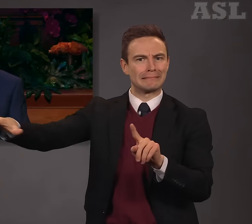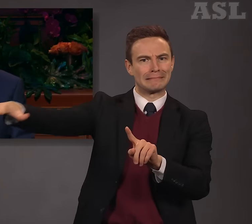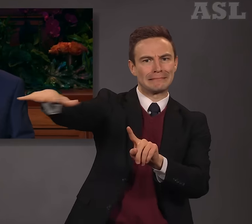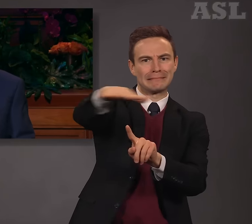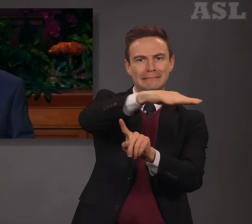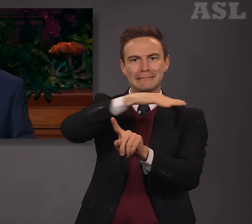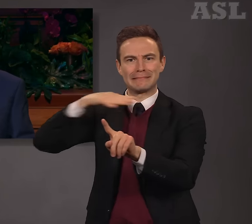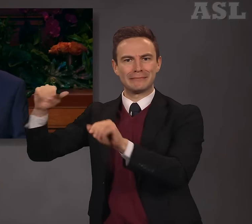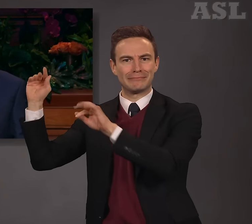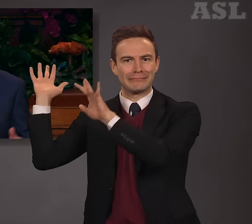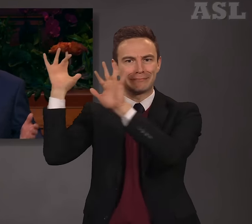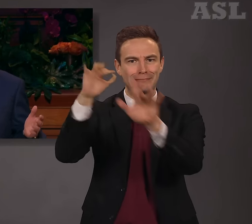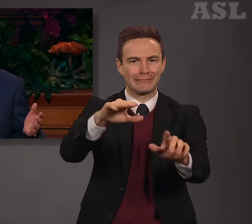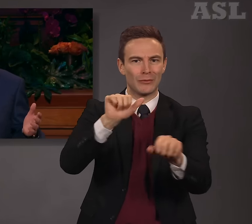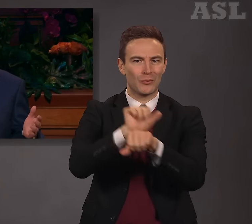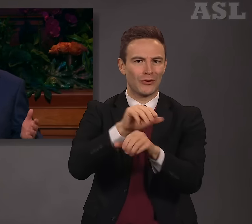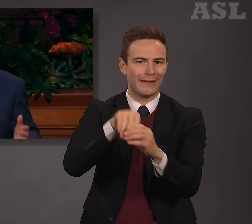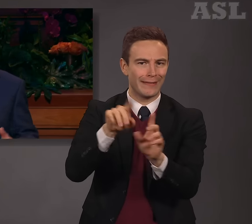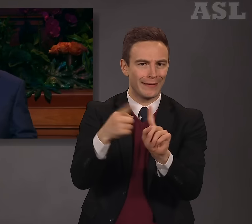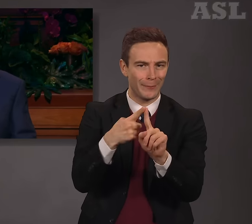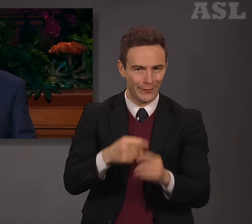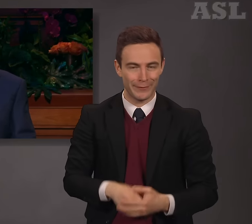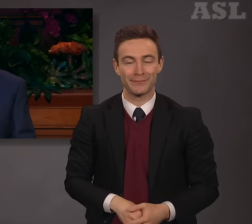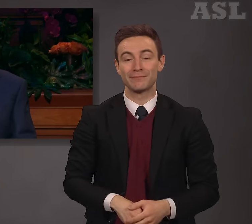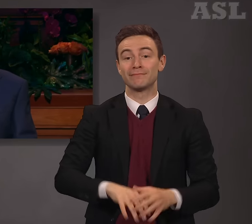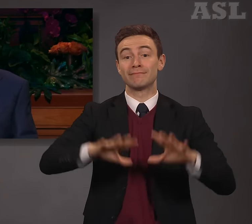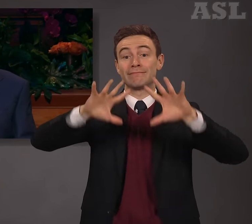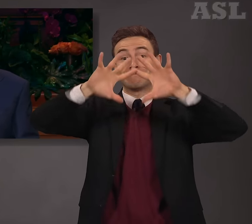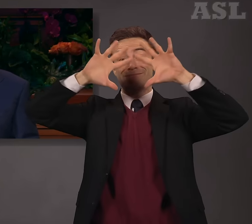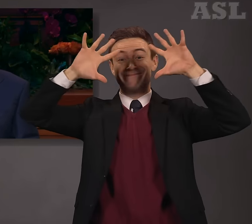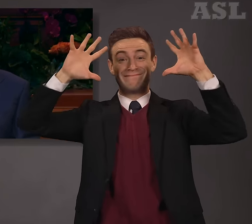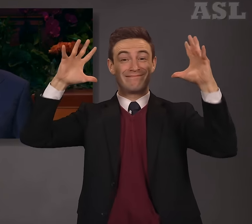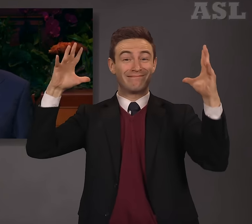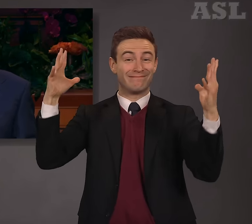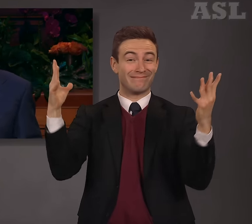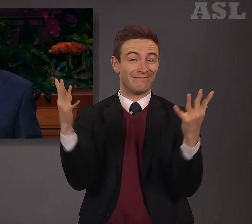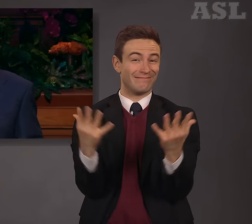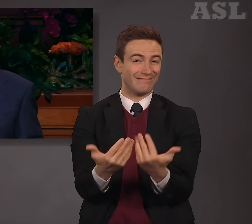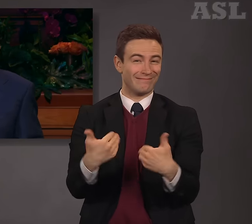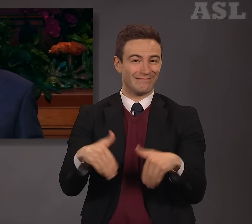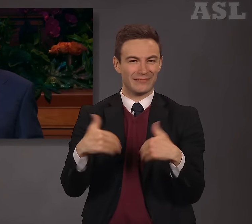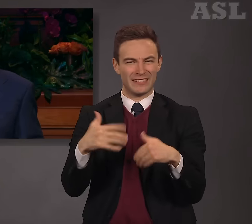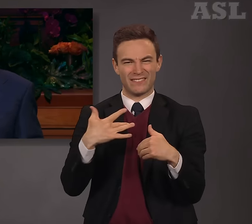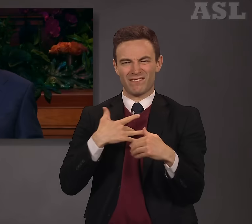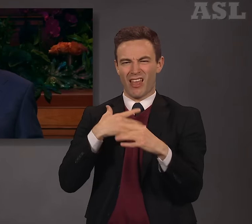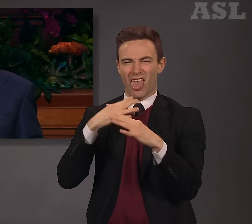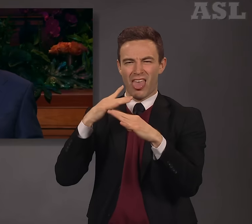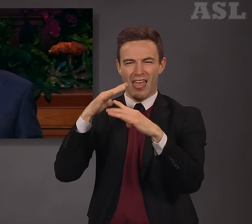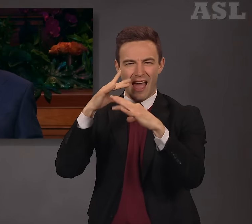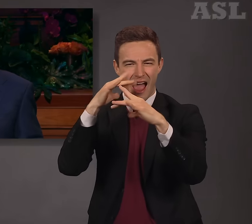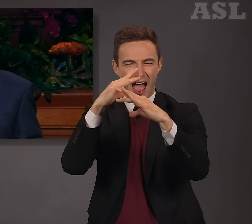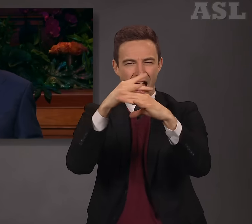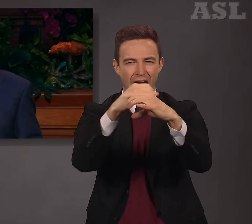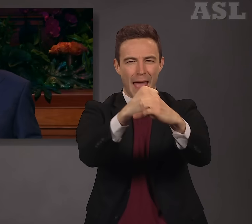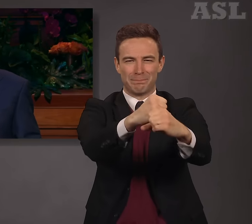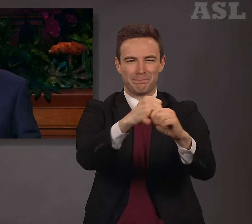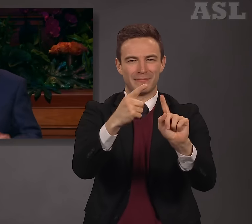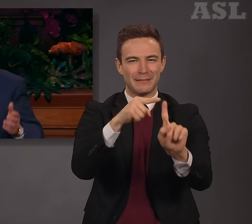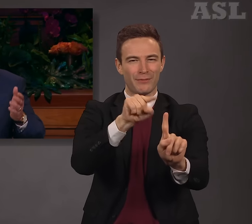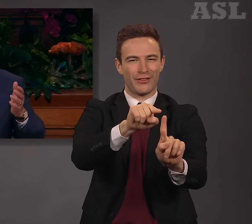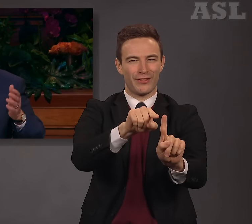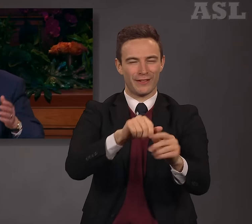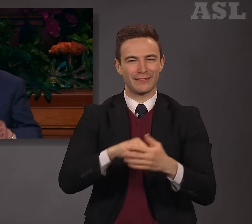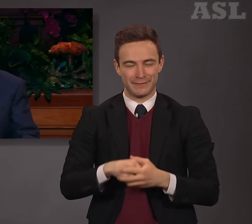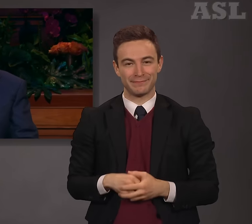corner. Across the world, there's a growing feeling drawing us to the house of the Lord.